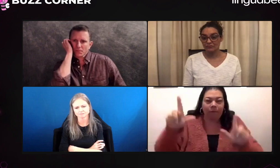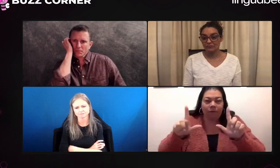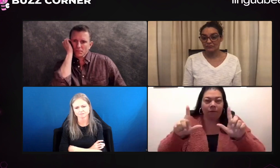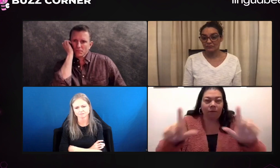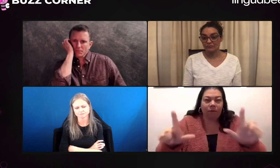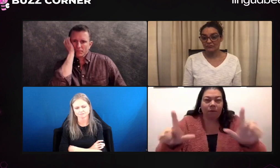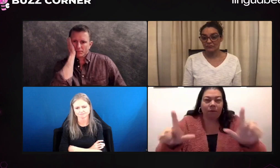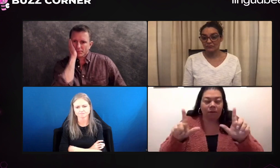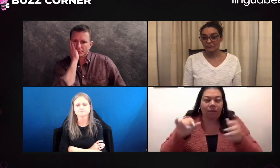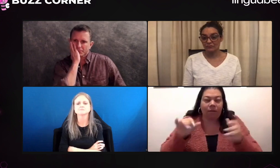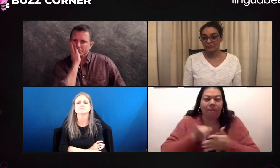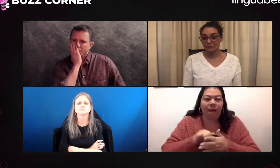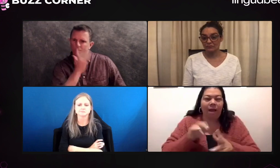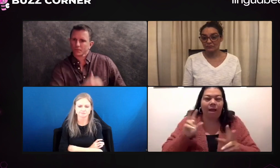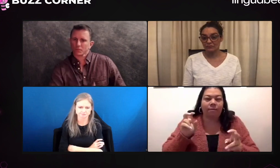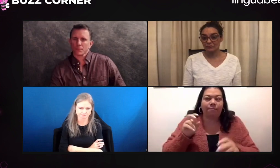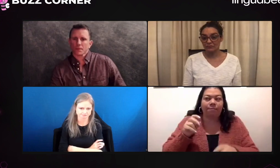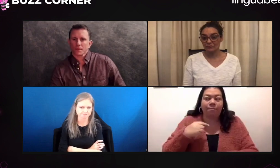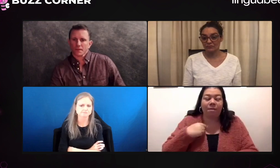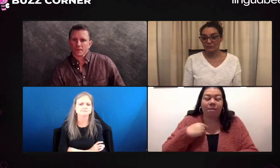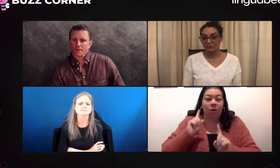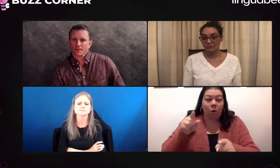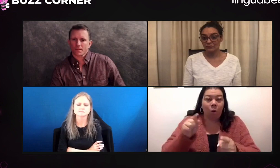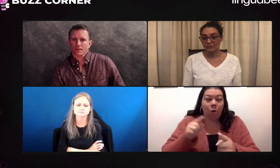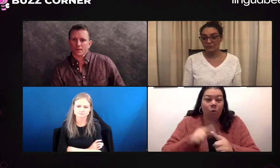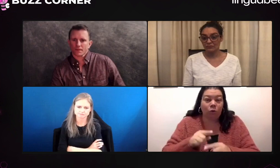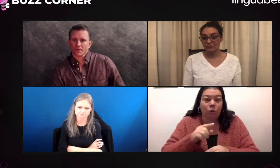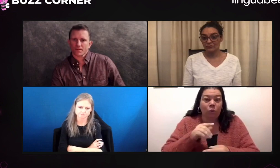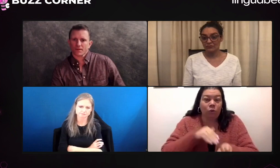we forget that we have to